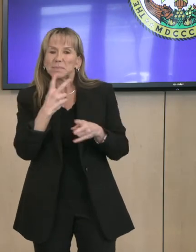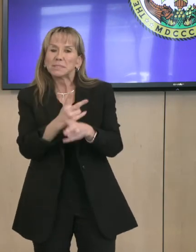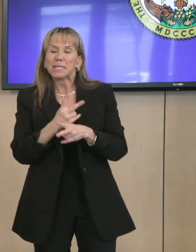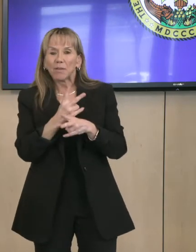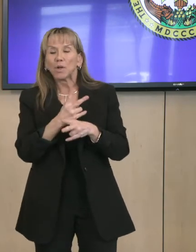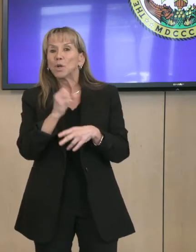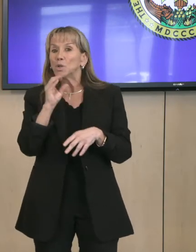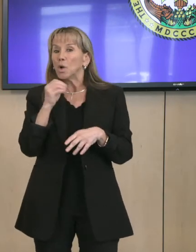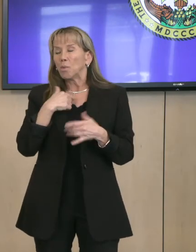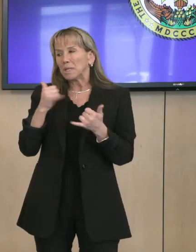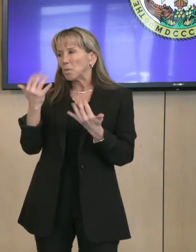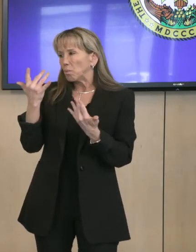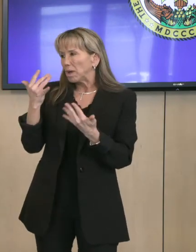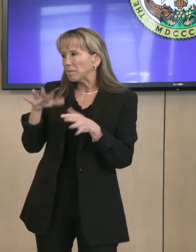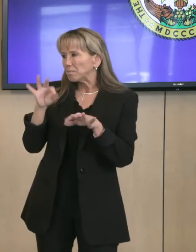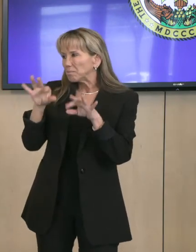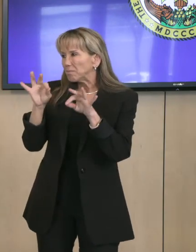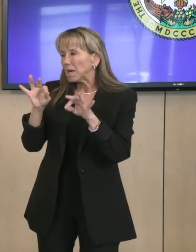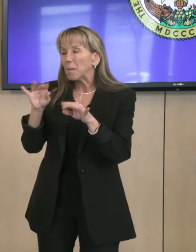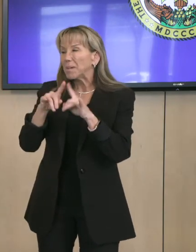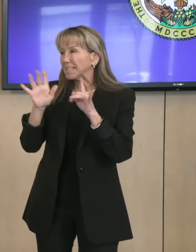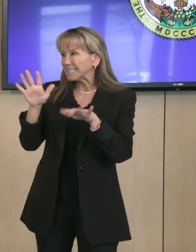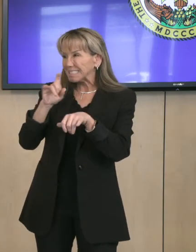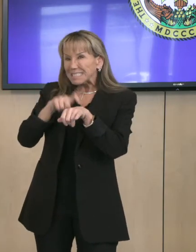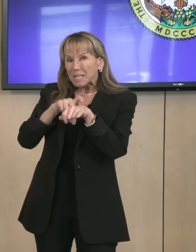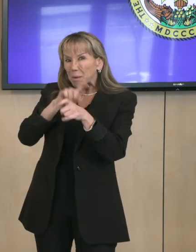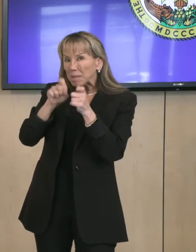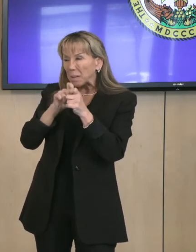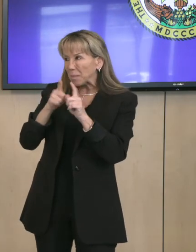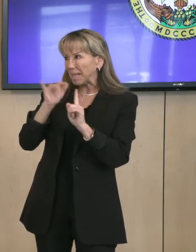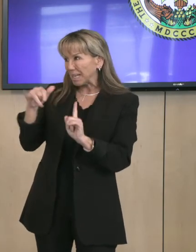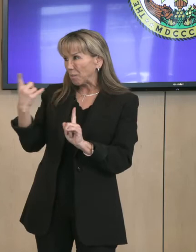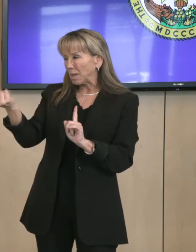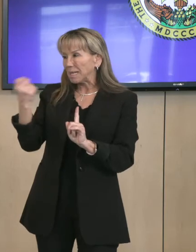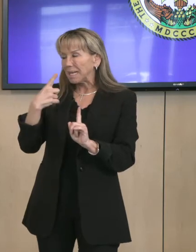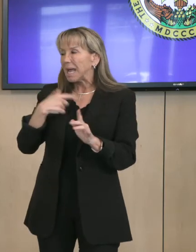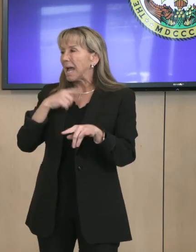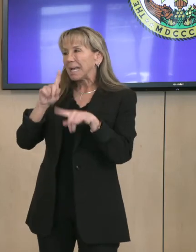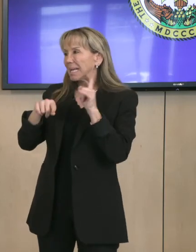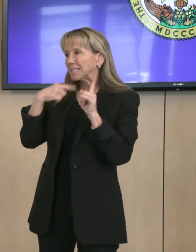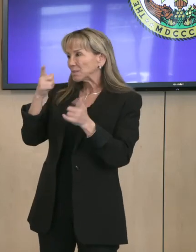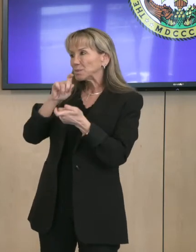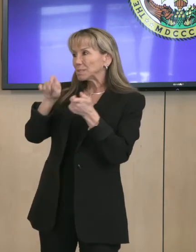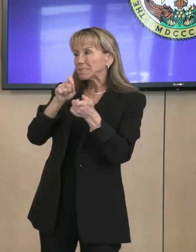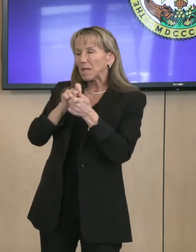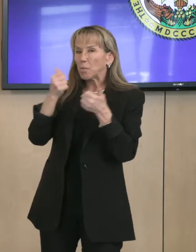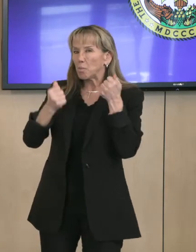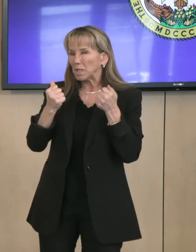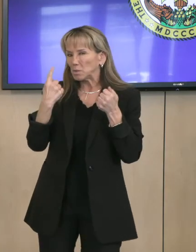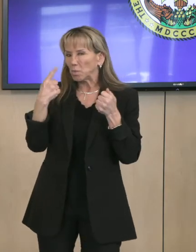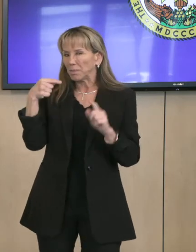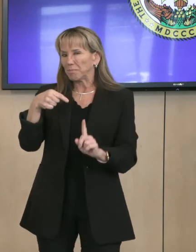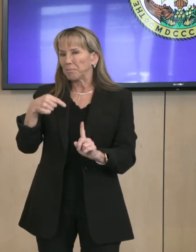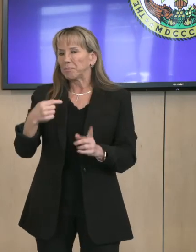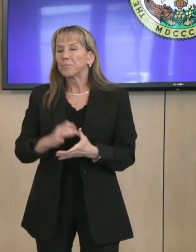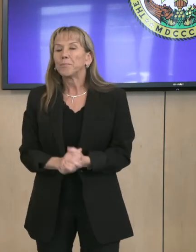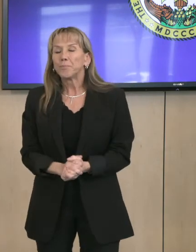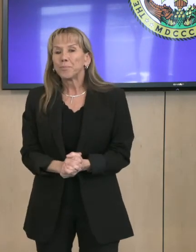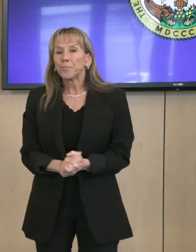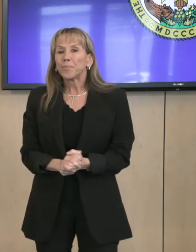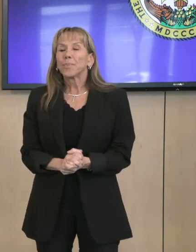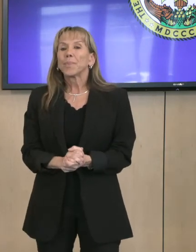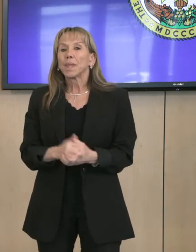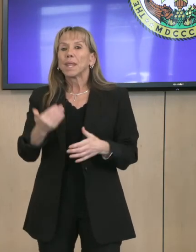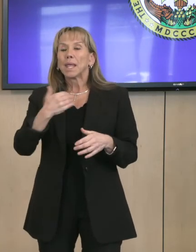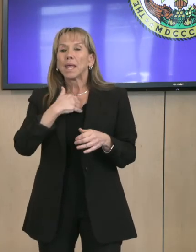time on this one, I can't tell you with precision which one that is. I do have a